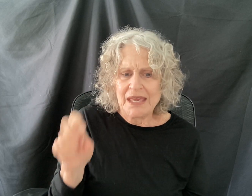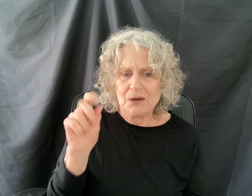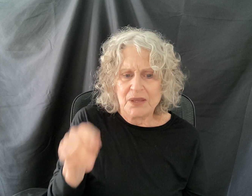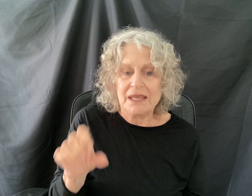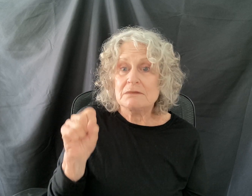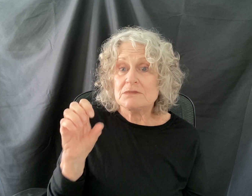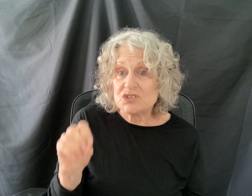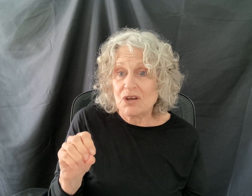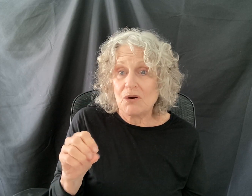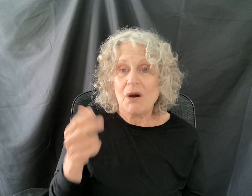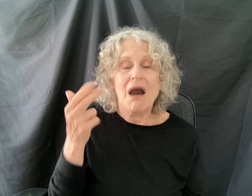Okay. So,